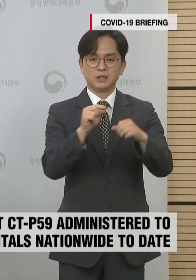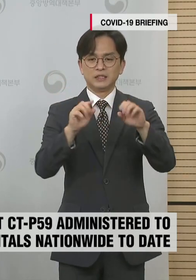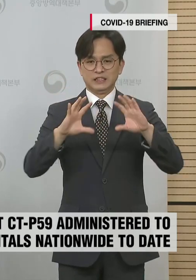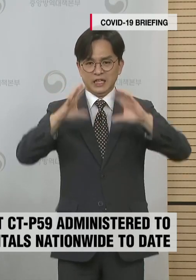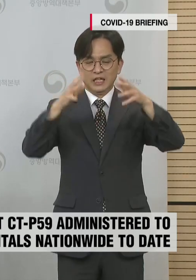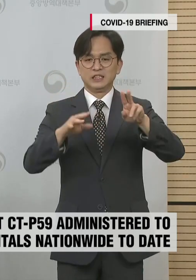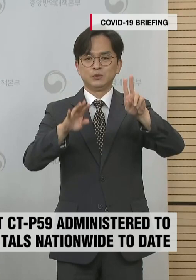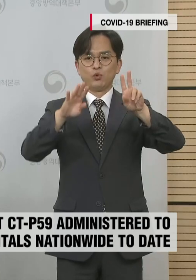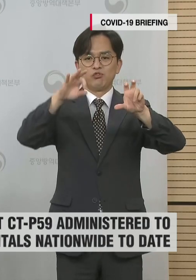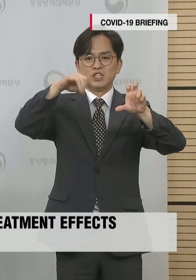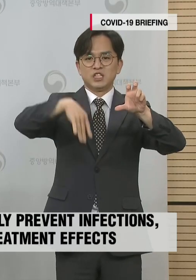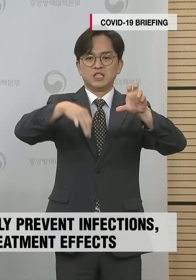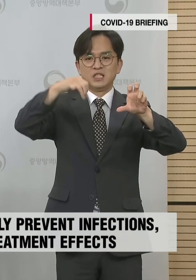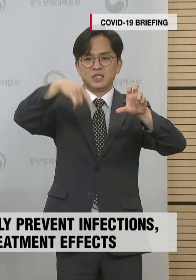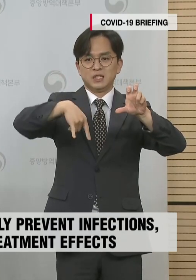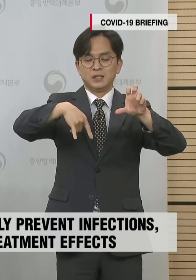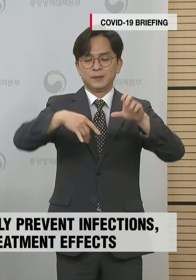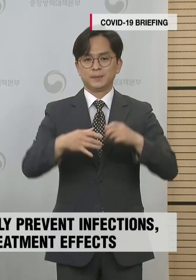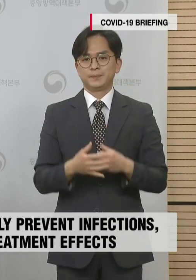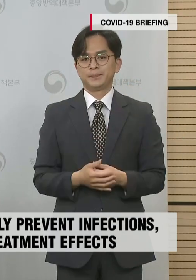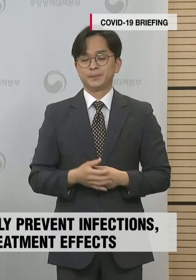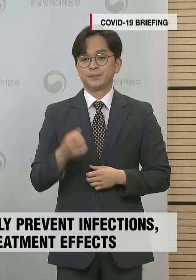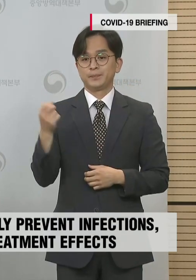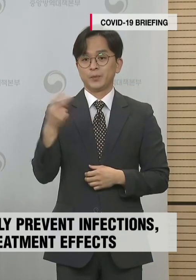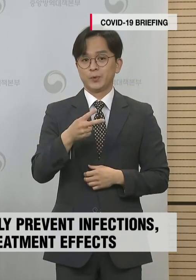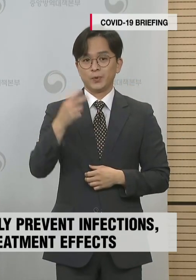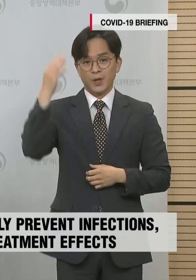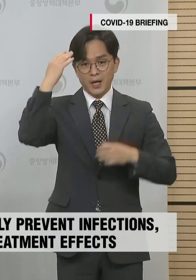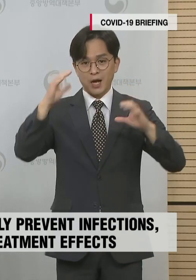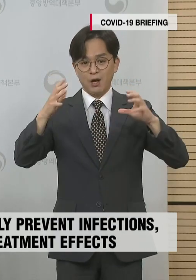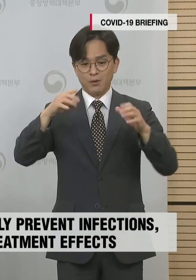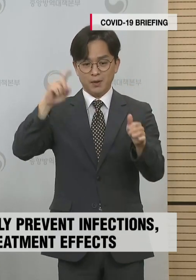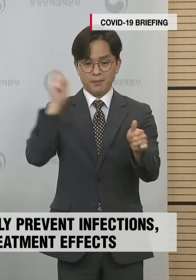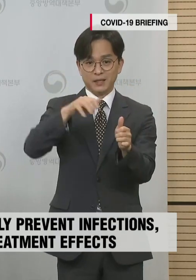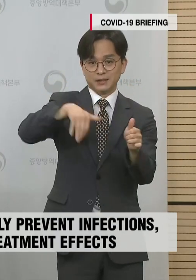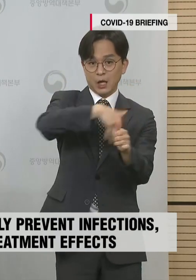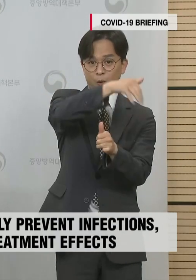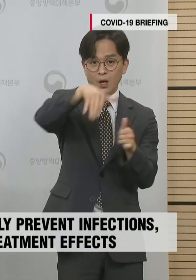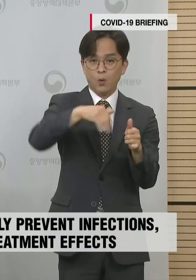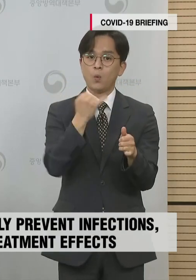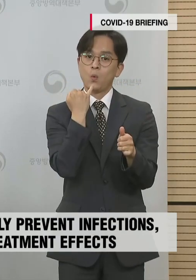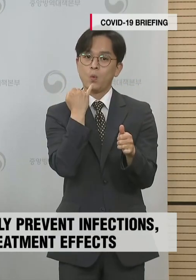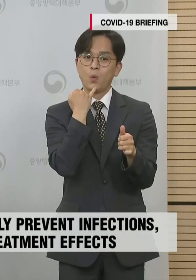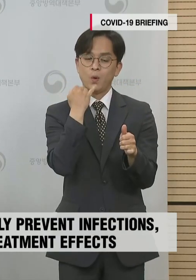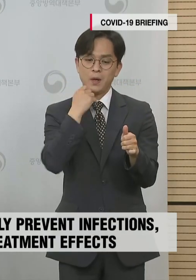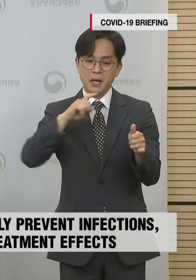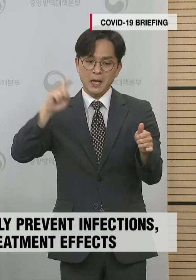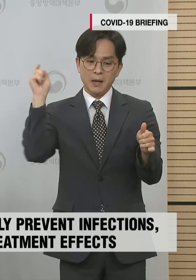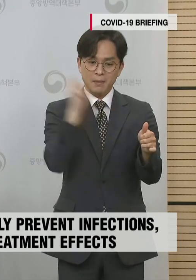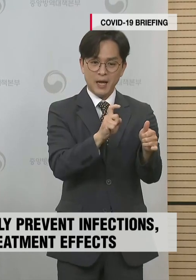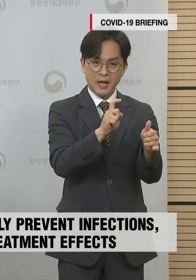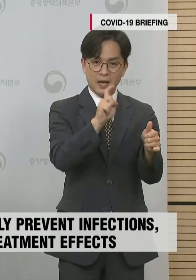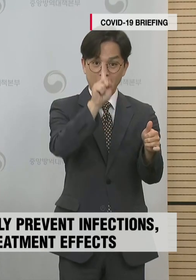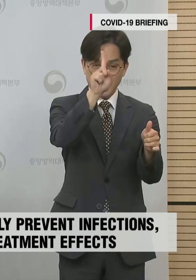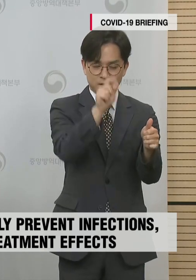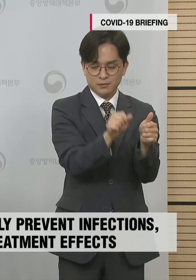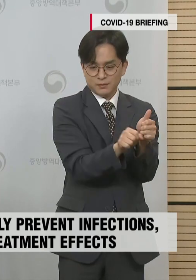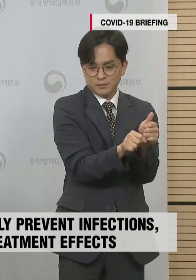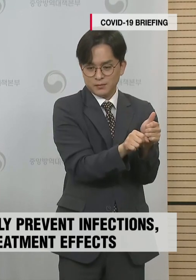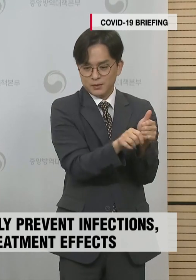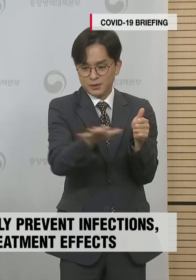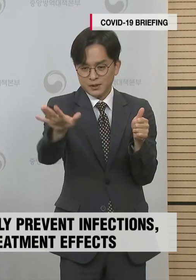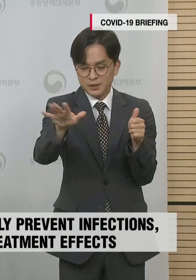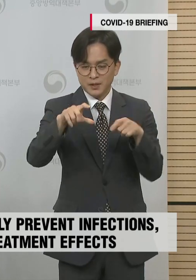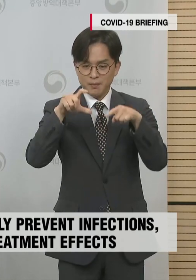vaccine rollout. However, we are one of the 25 countries when it comes to the vaccination speed right now. And if we